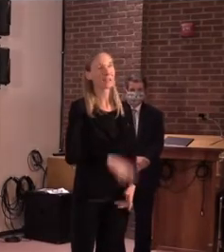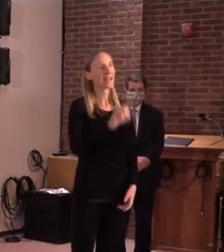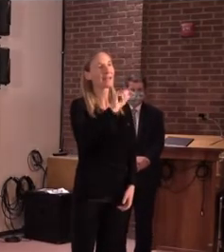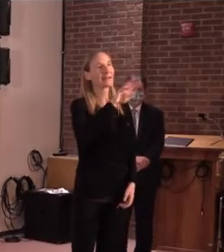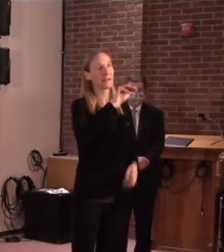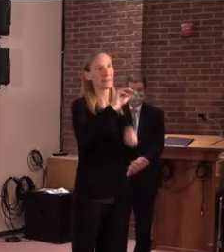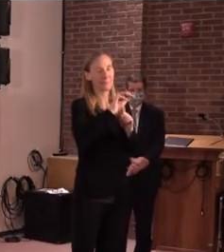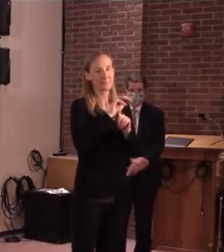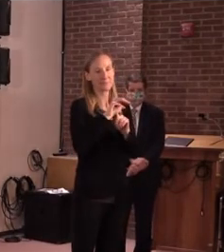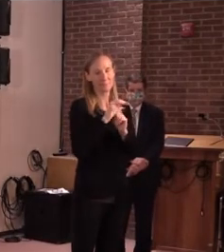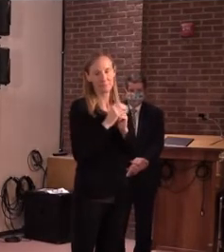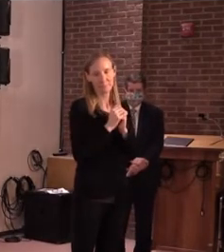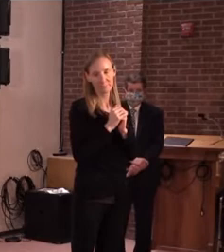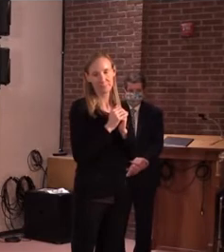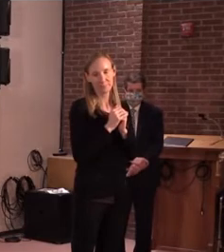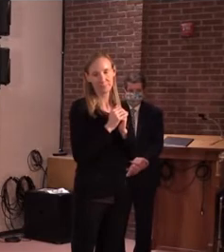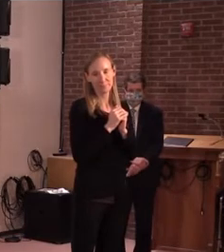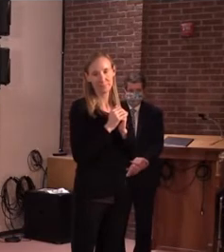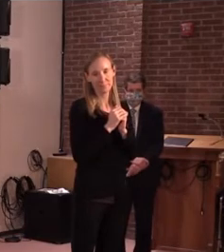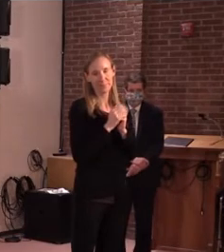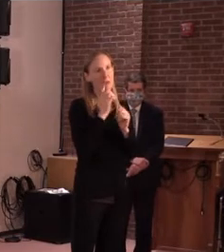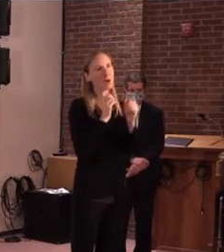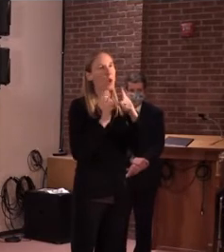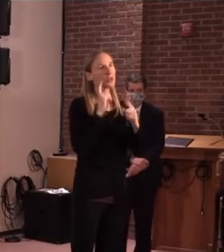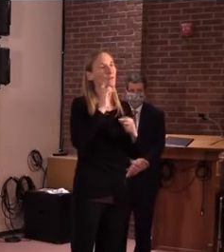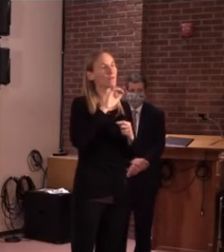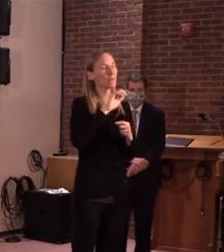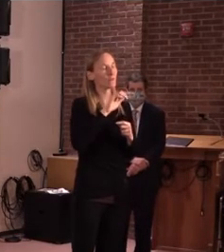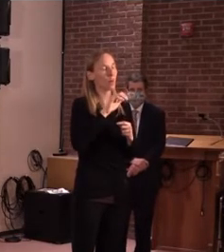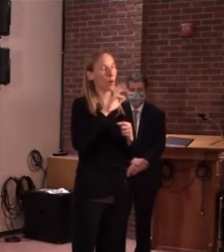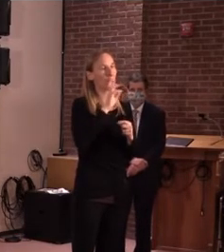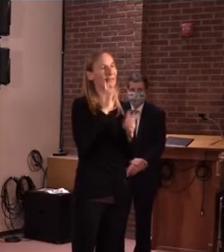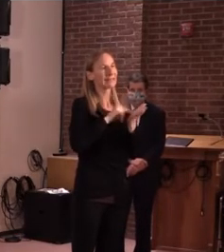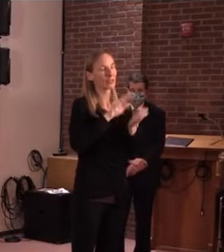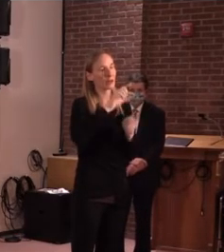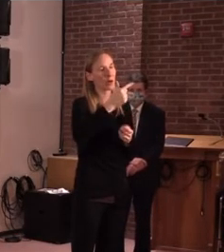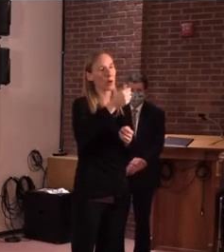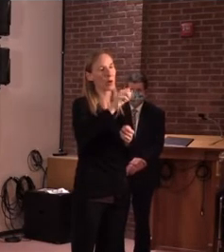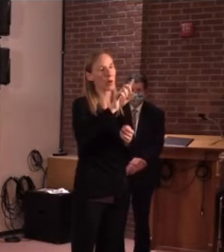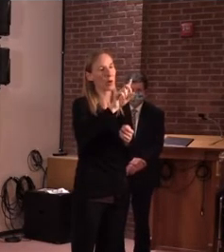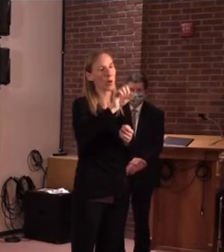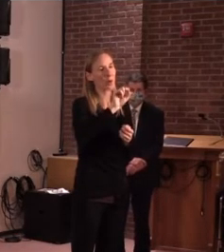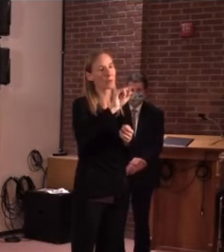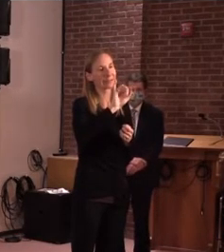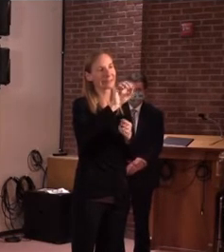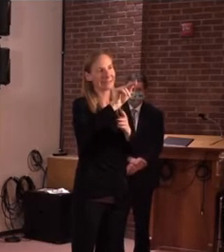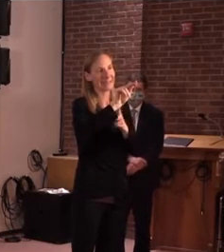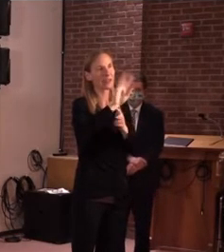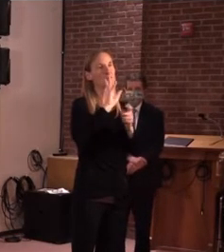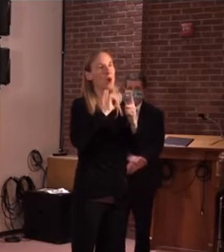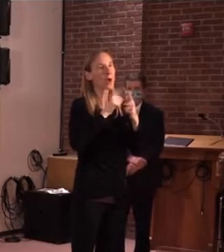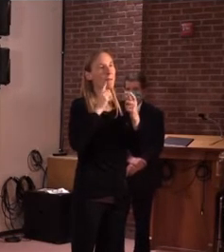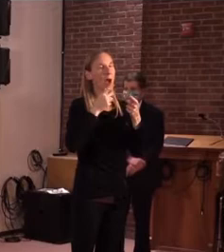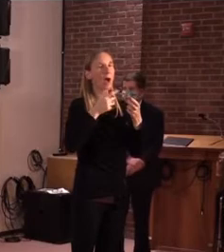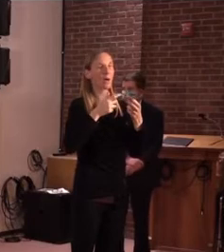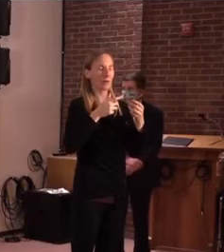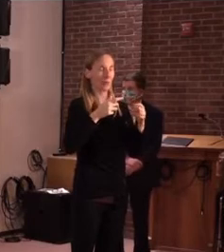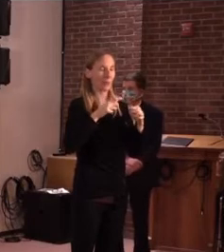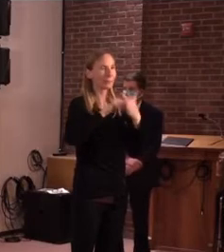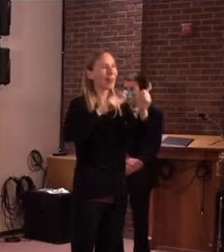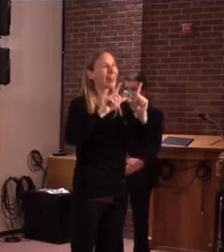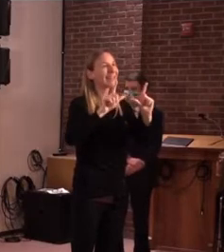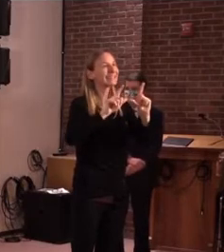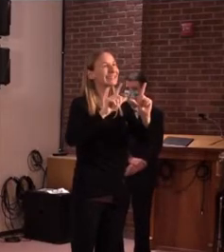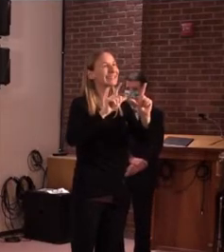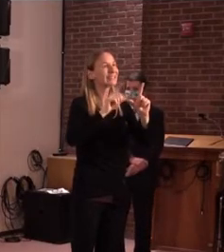Tim, Vermont Business Magazine. This might be for Joan Goldstein. It sounded, Joan, that you had mentioned permitting. This was